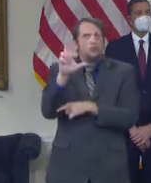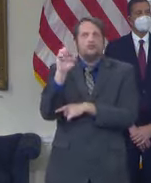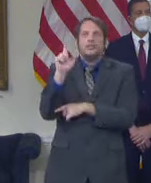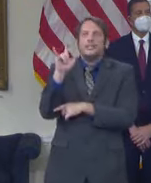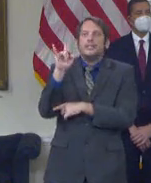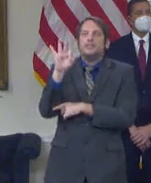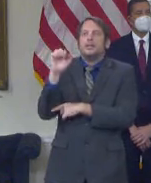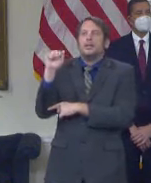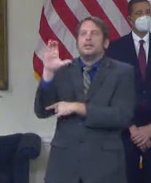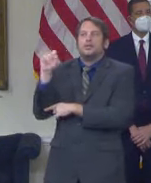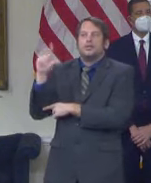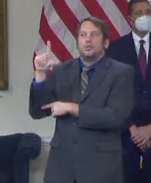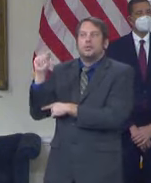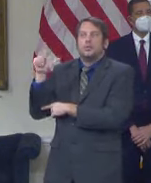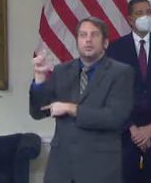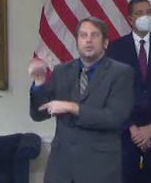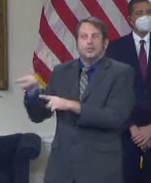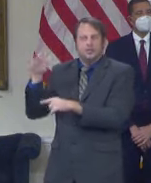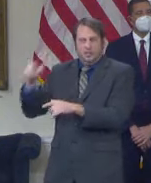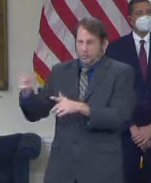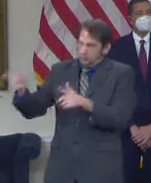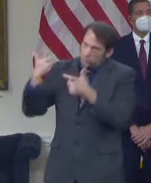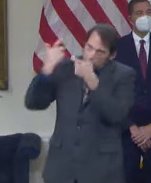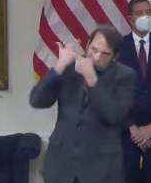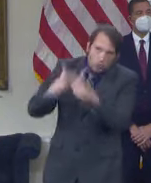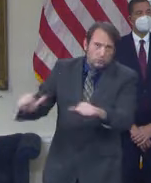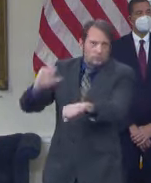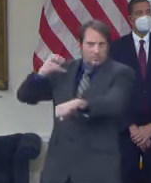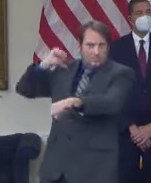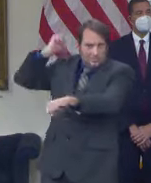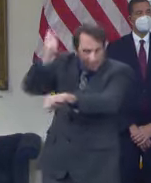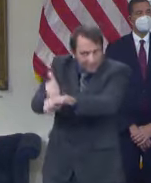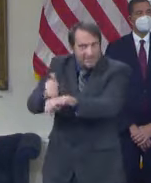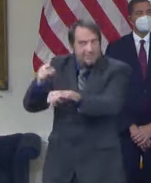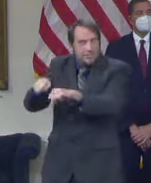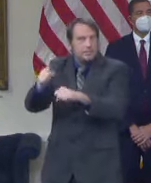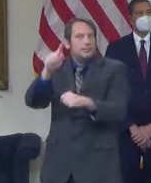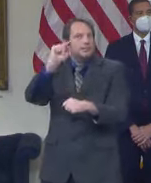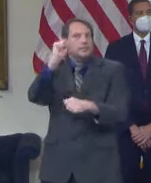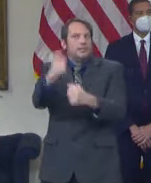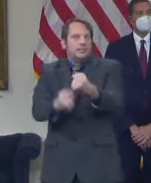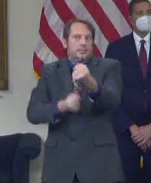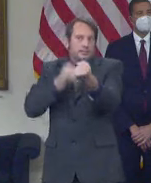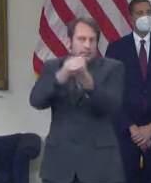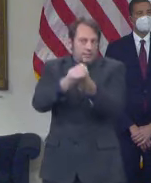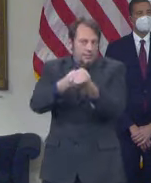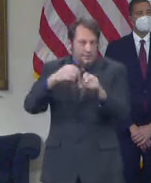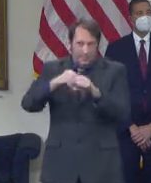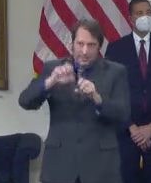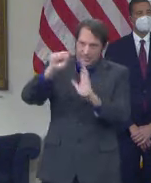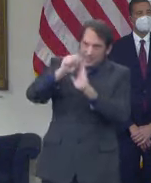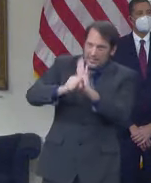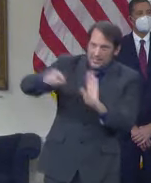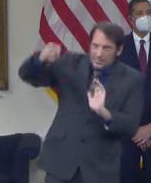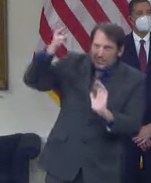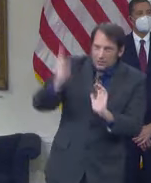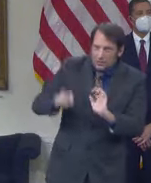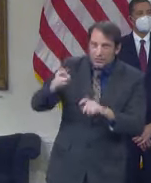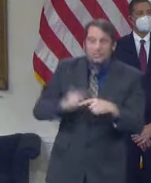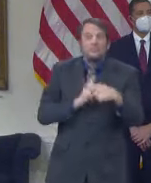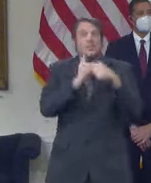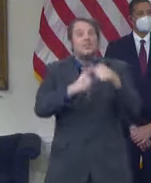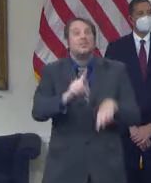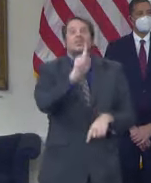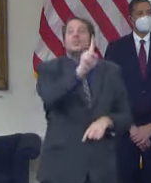state history and included $1.45 billion in urgently needed tax relief and